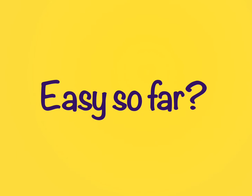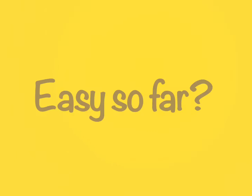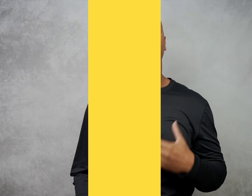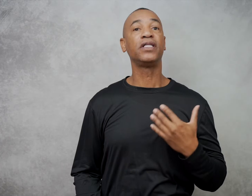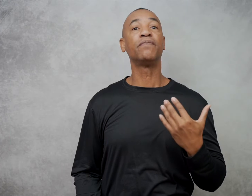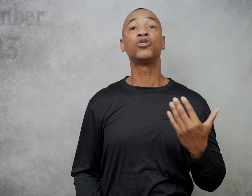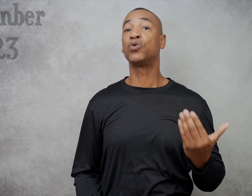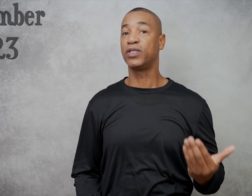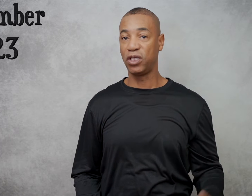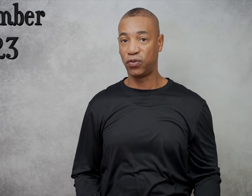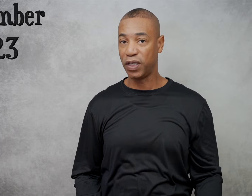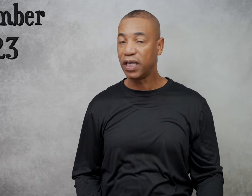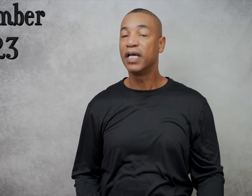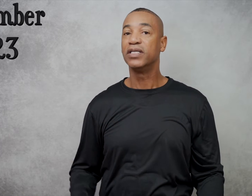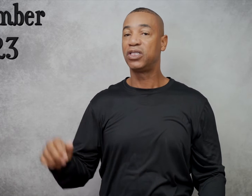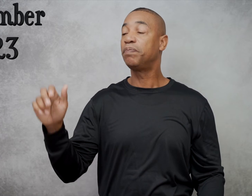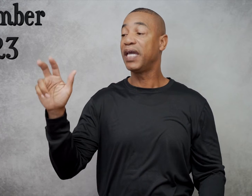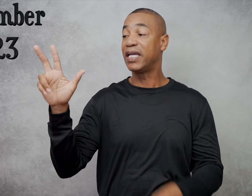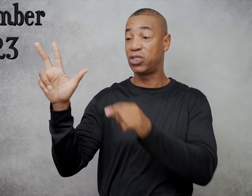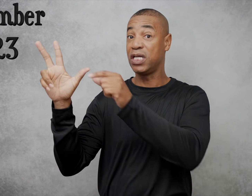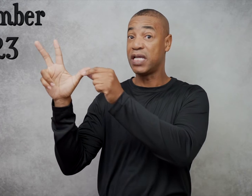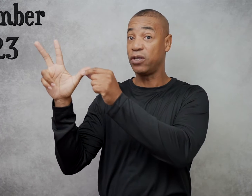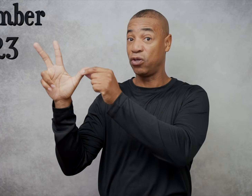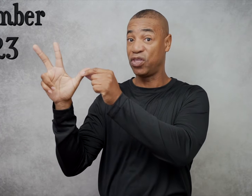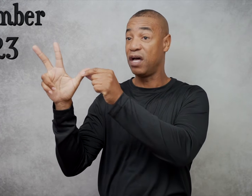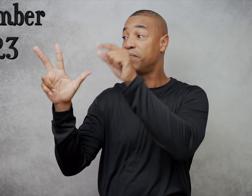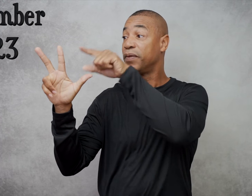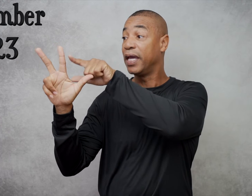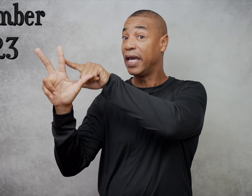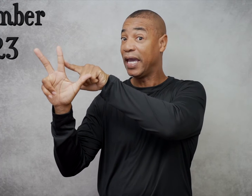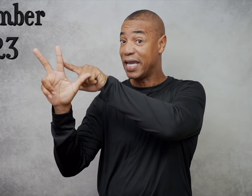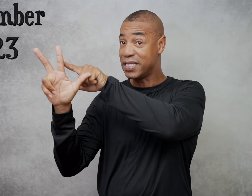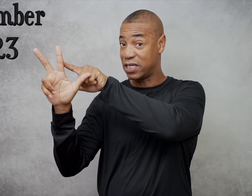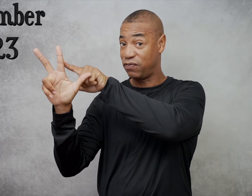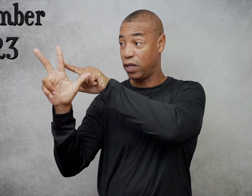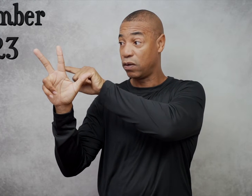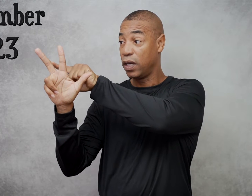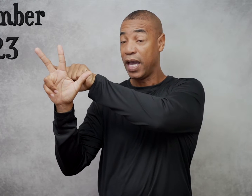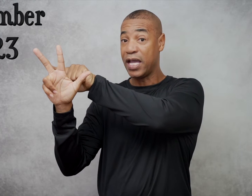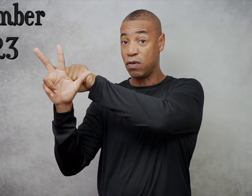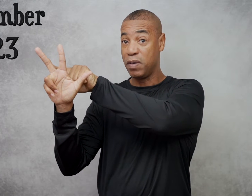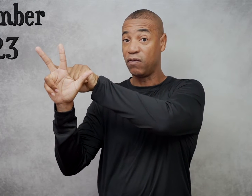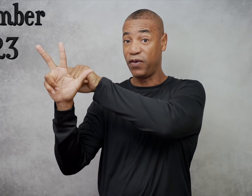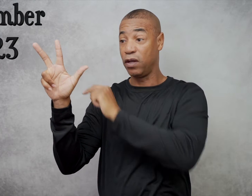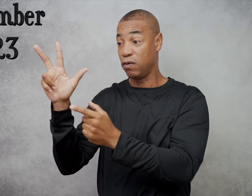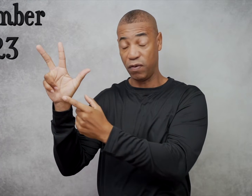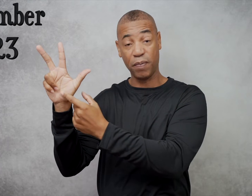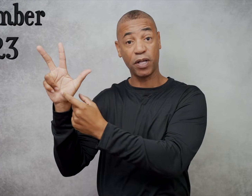Now for the numbers 23, simply extend out your thumb, index finger, and your middle finger. Remember, the